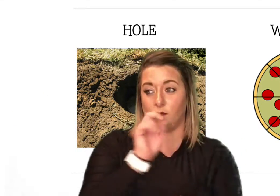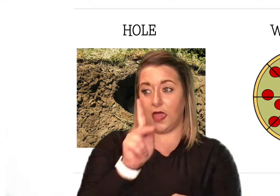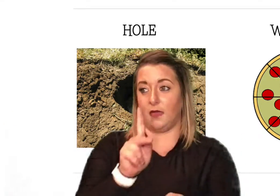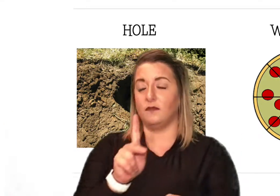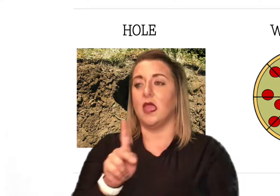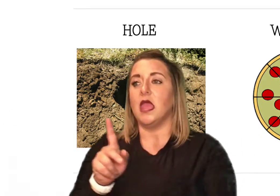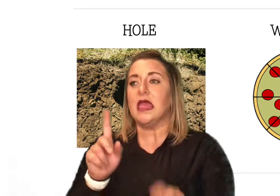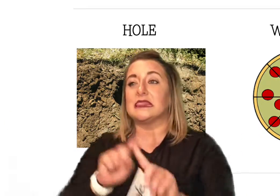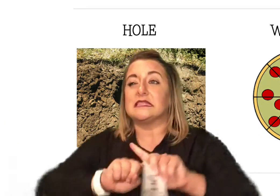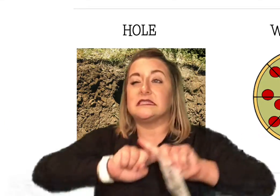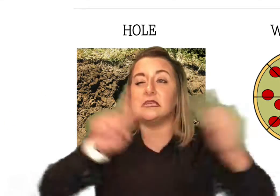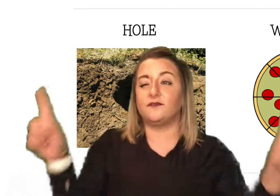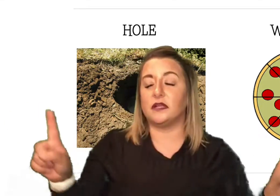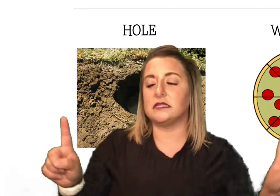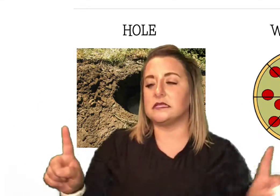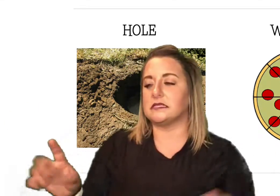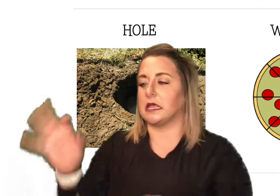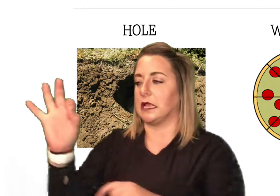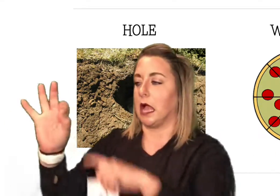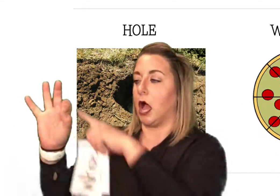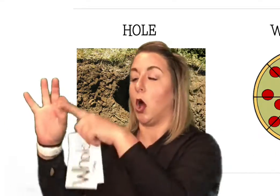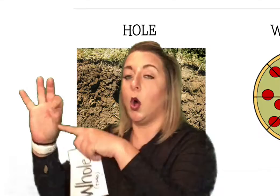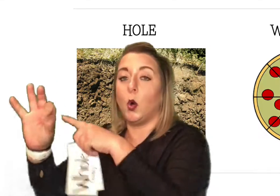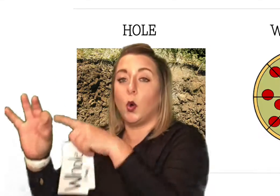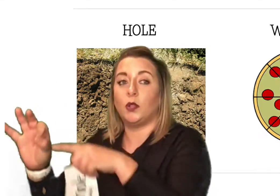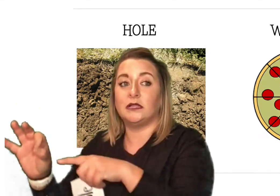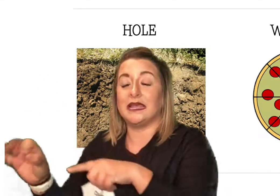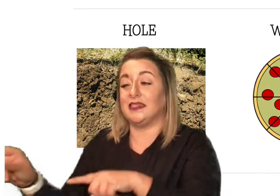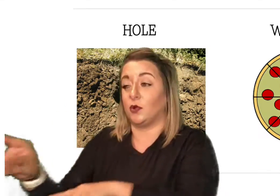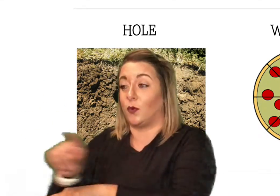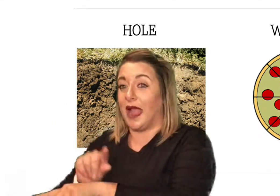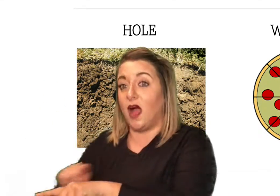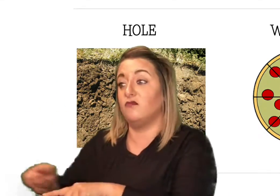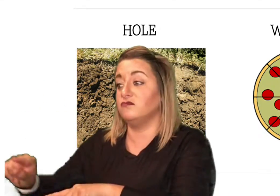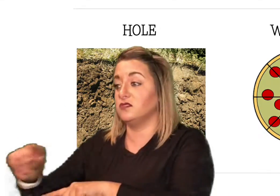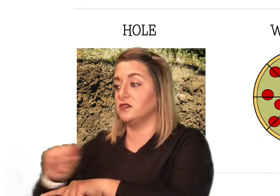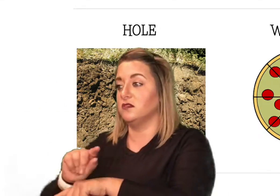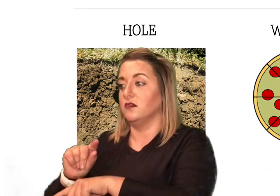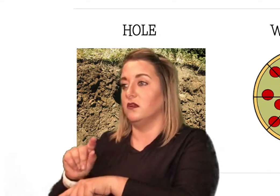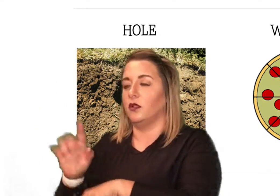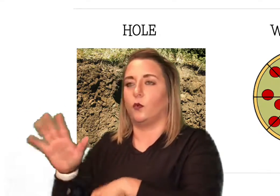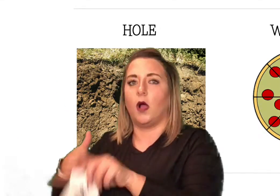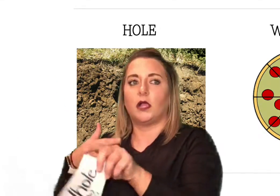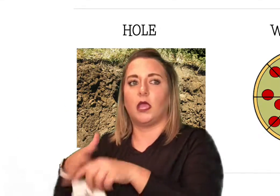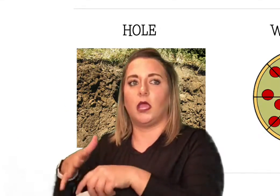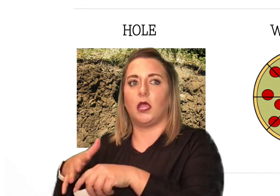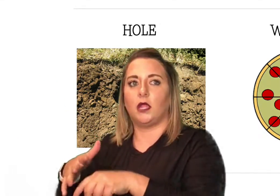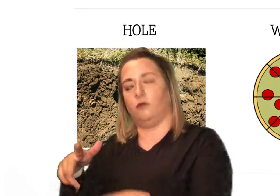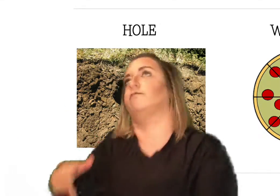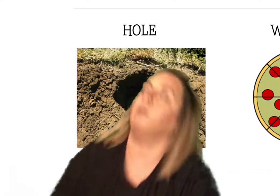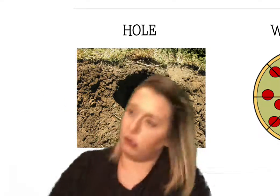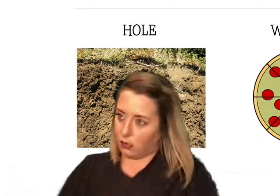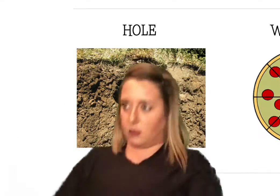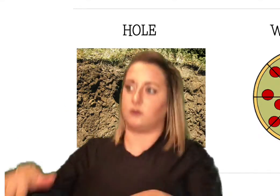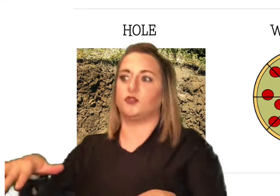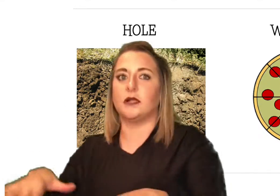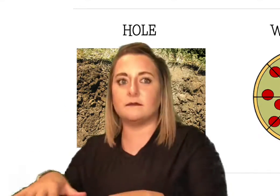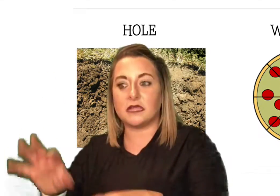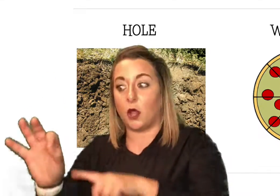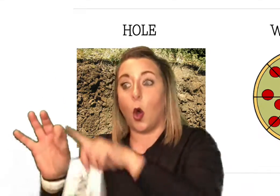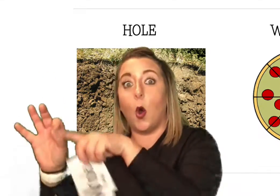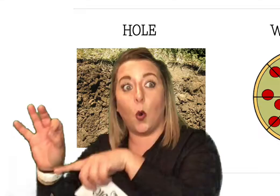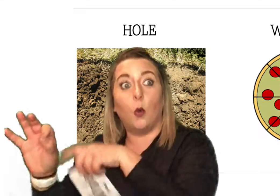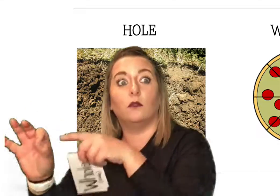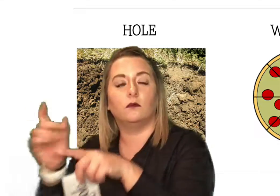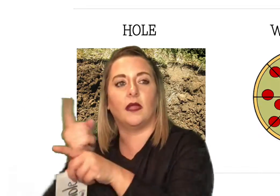hole, okay? The difference is that like a hole in the ground, you're walking and you